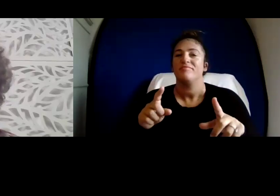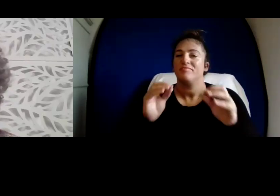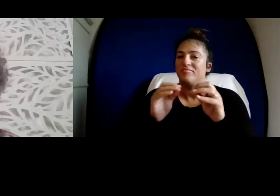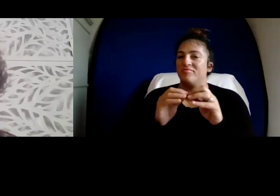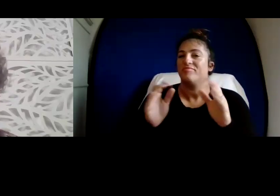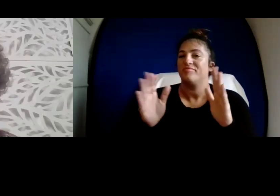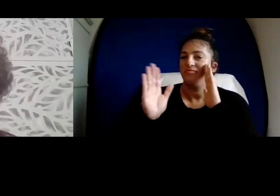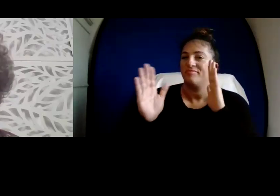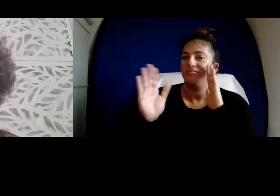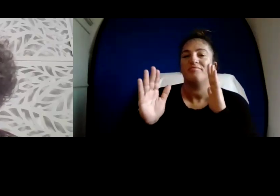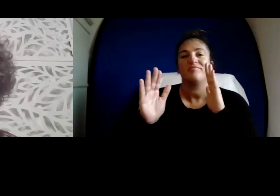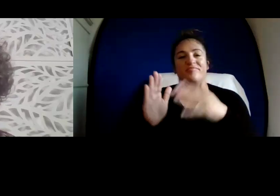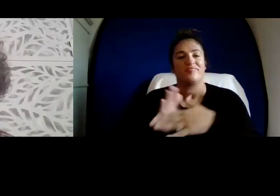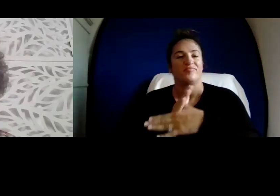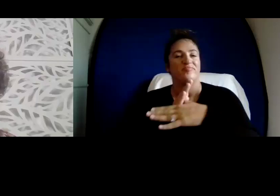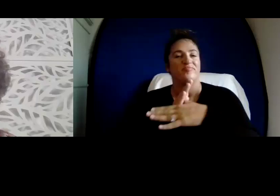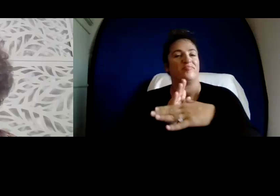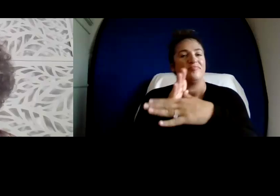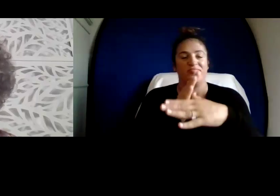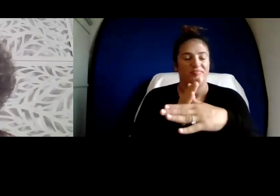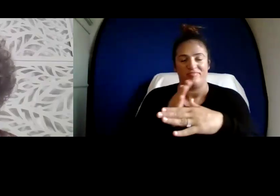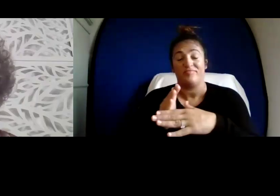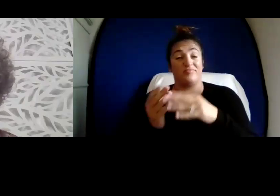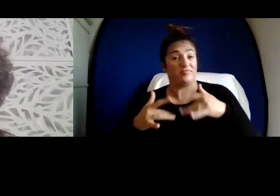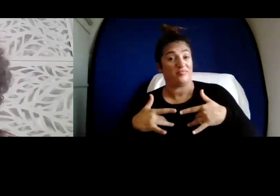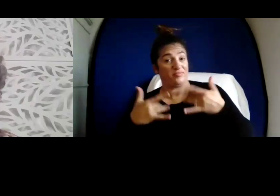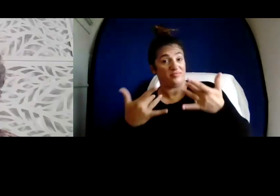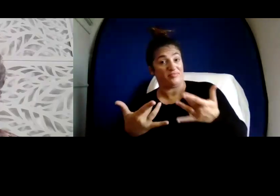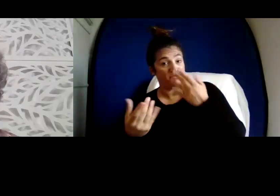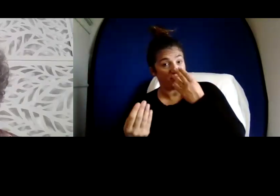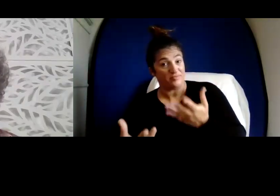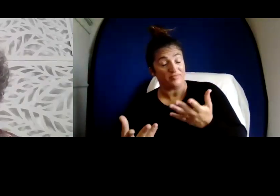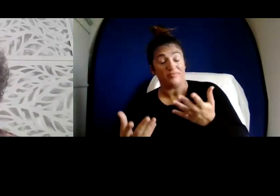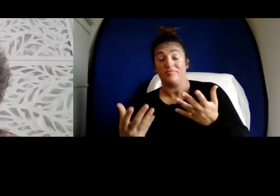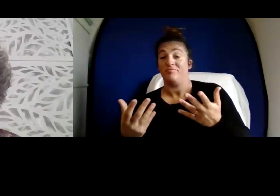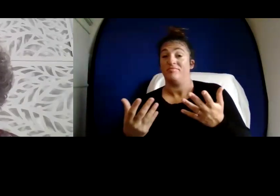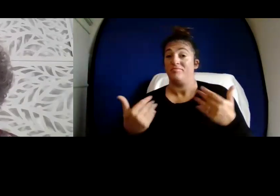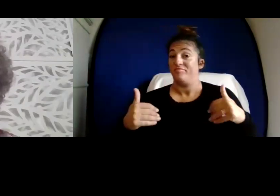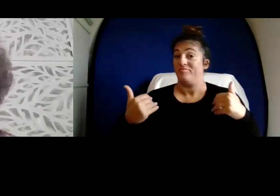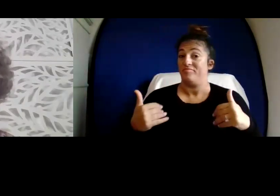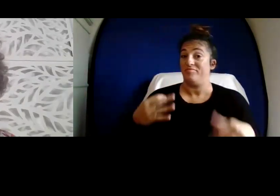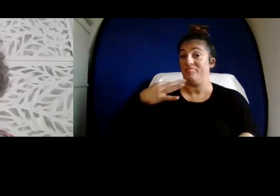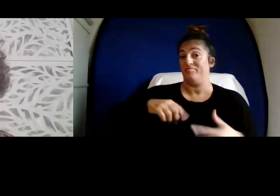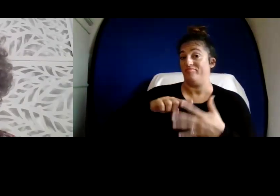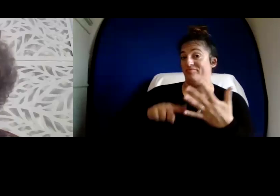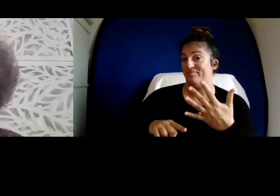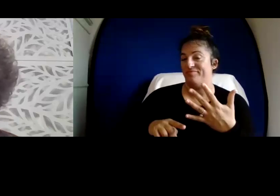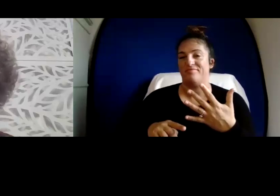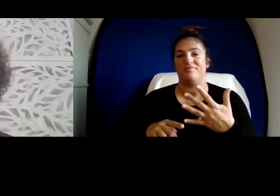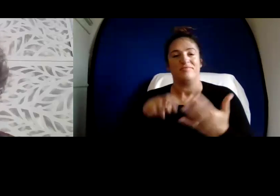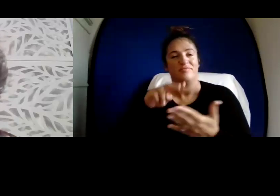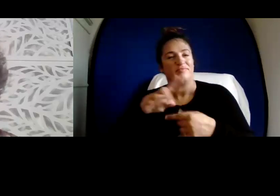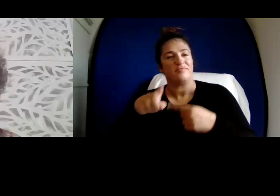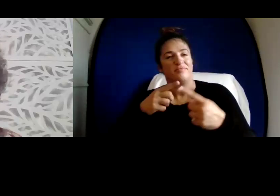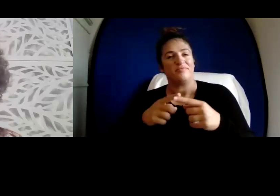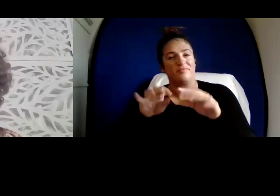and equality. And of course, getting informed at this event is a great way to start. We encourage you also to read about important figures that have